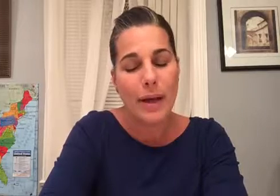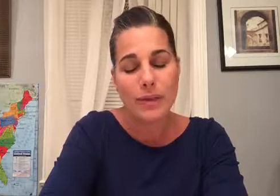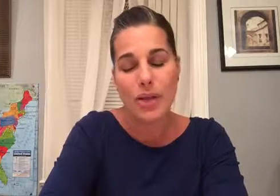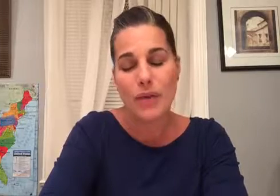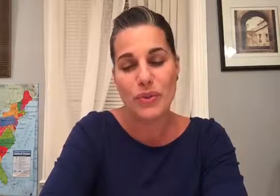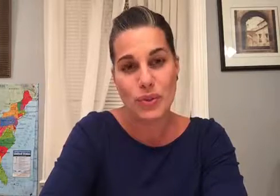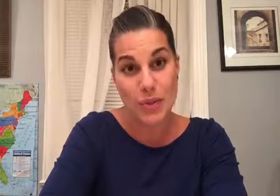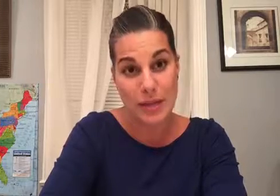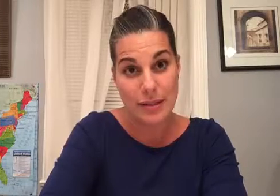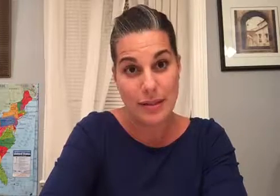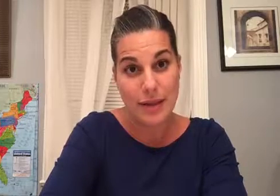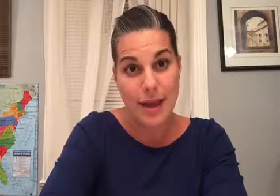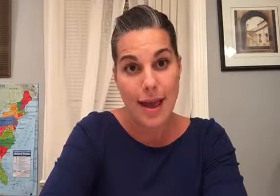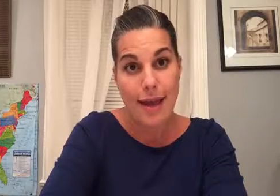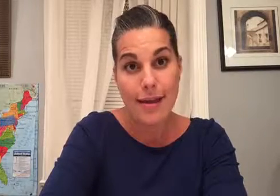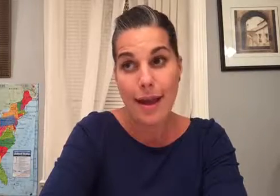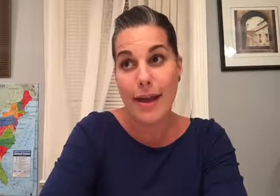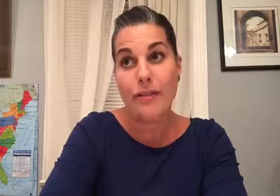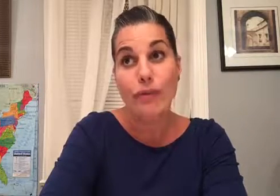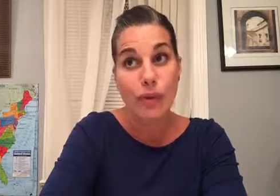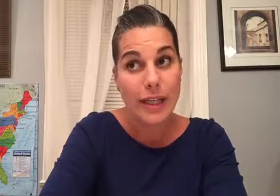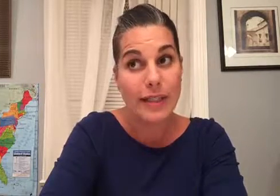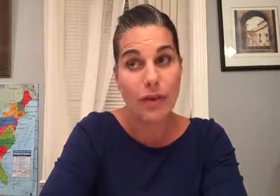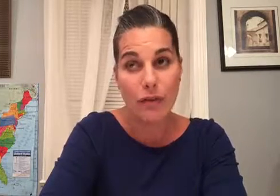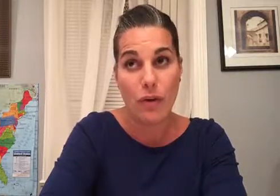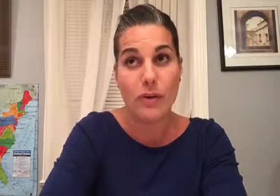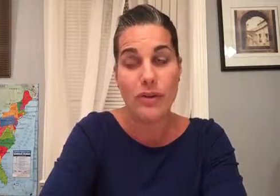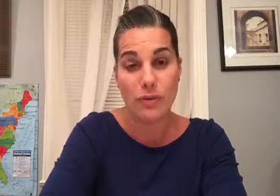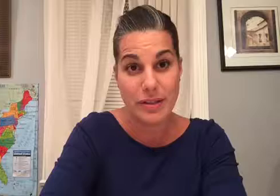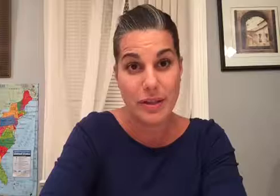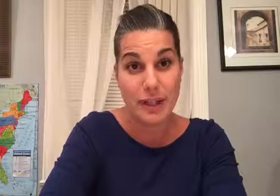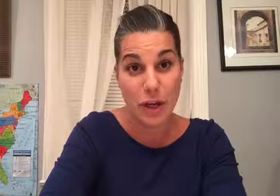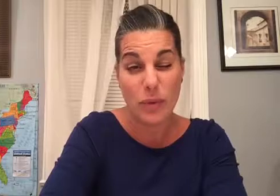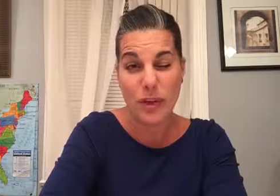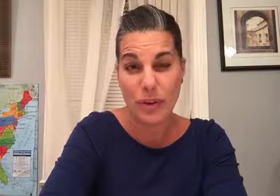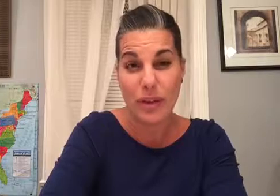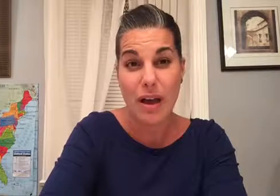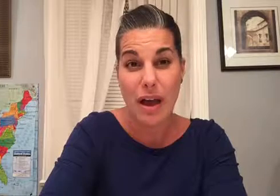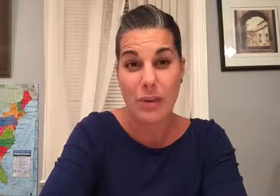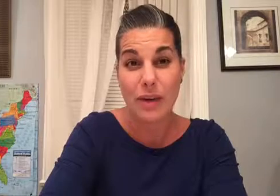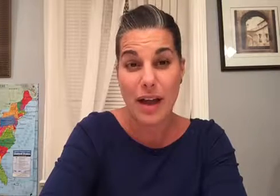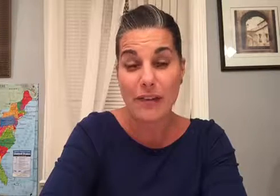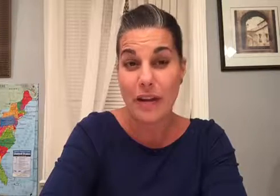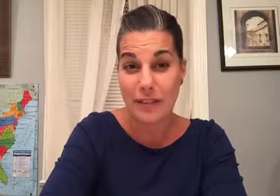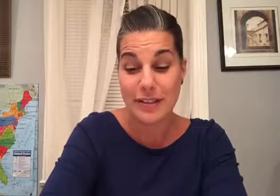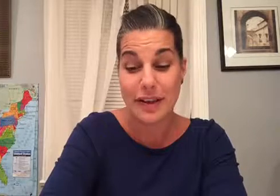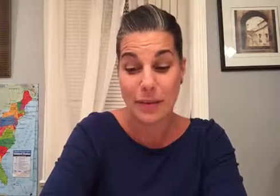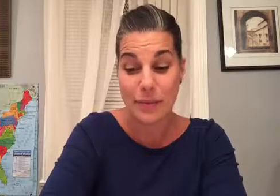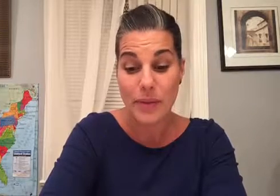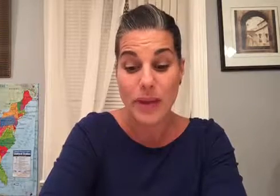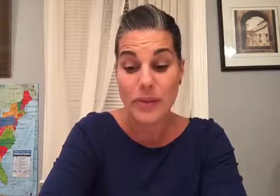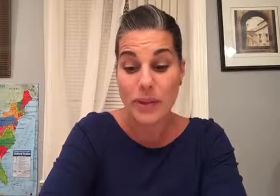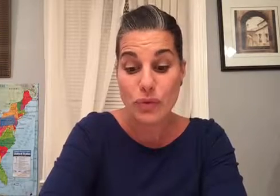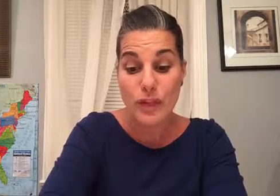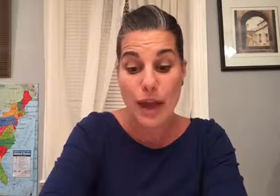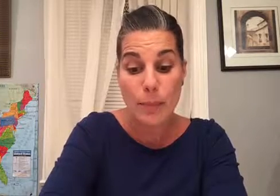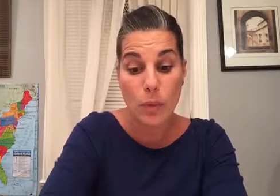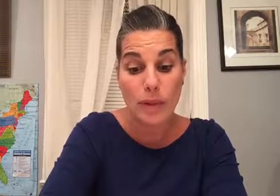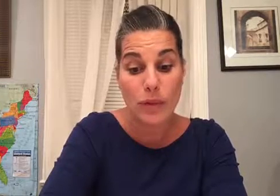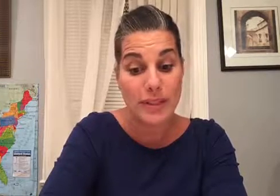bunch of students, and I really look forward to the rest of the year. We're going to learn a lot, and we're going to have a lot of fun together. So let's recap what we learned